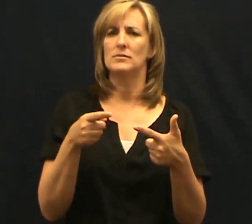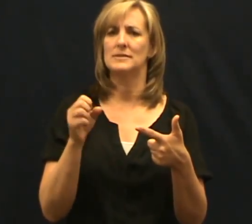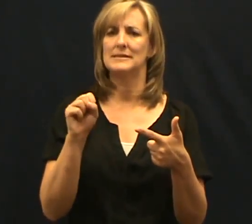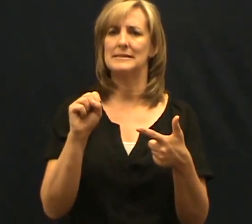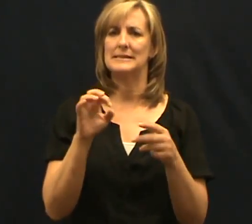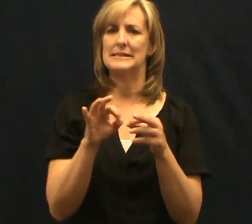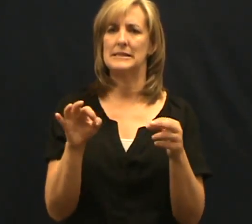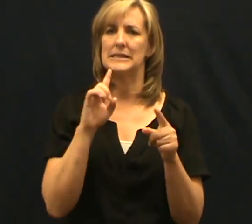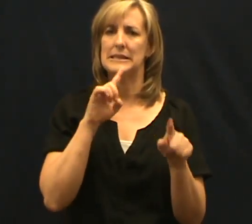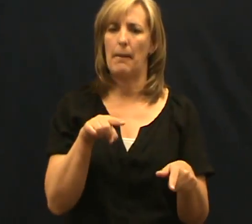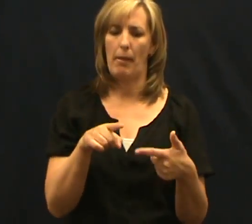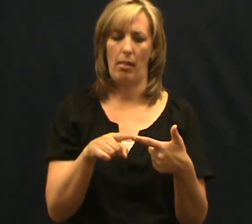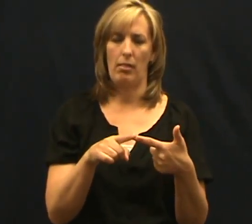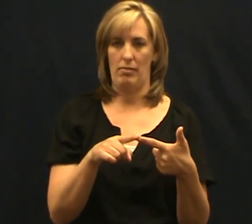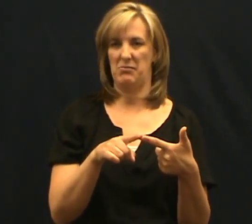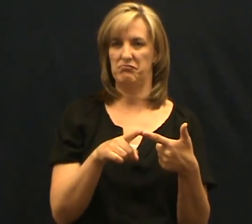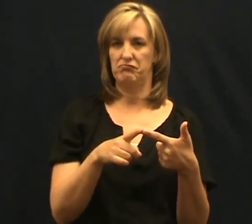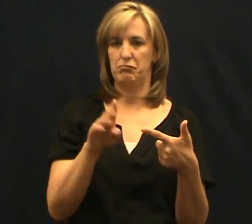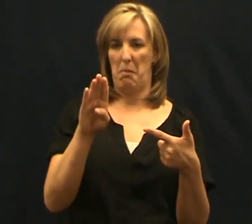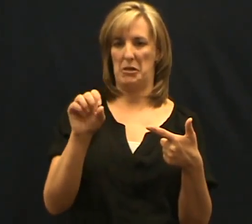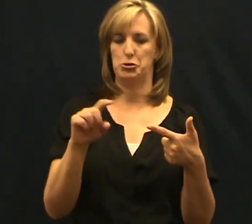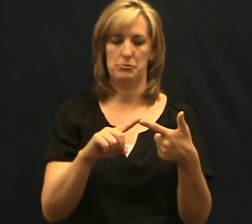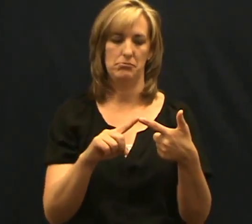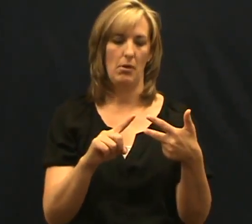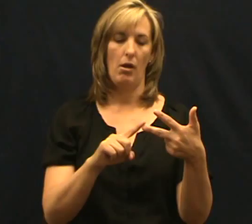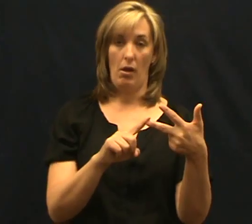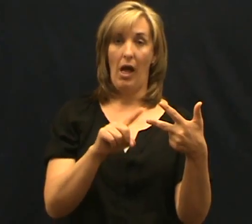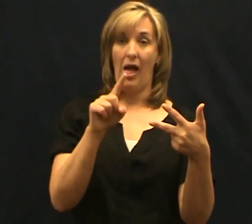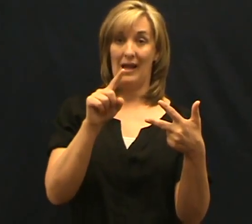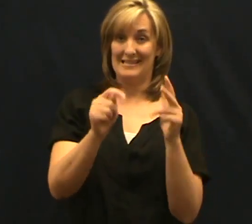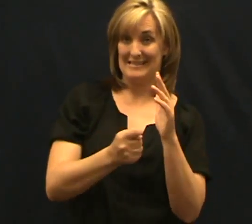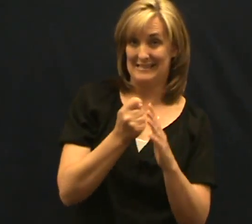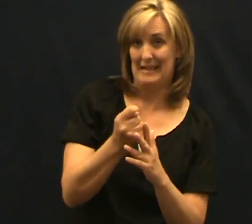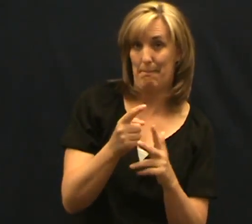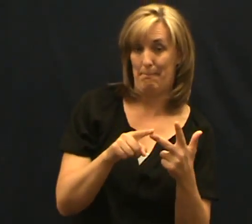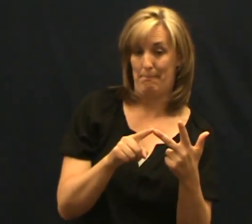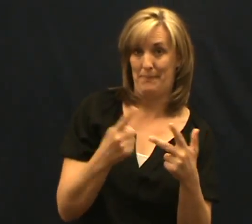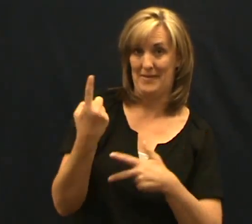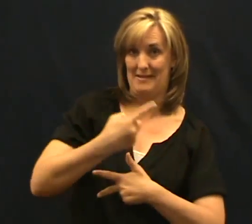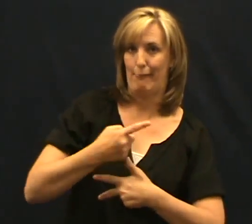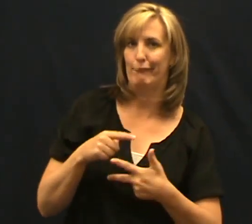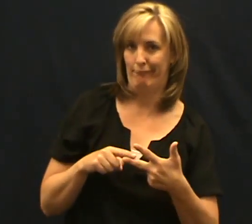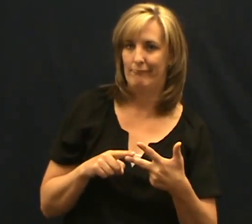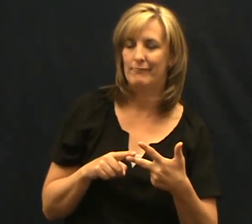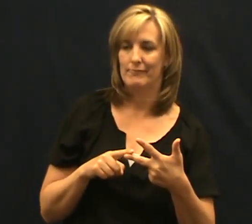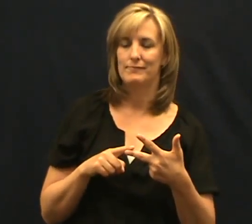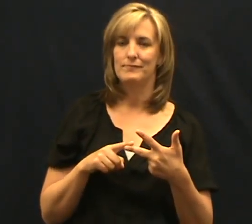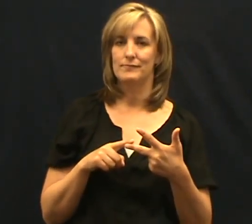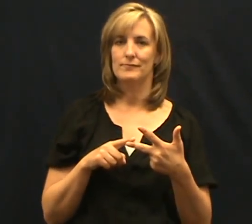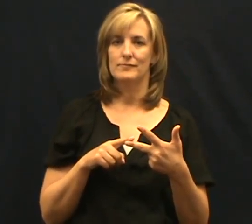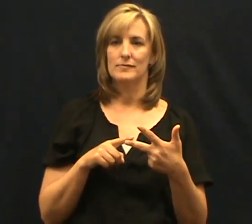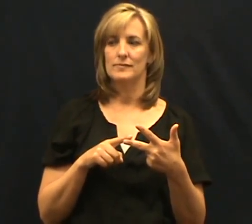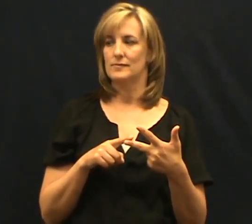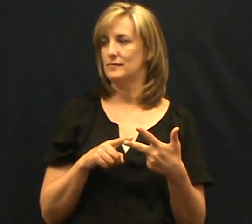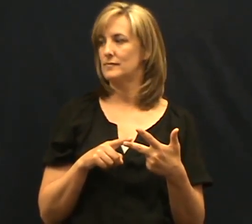important, it is for a period of time. This is the balance in our assets, liabilities, and equity accounts as of the end